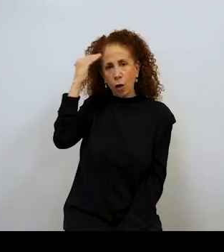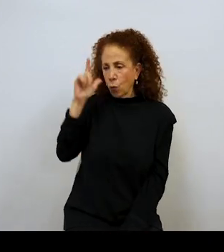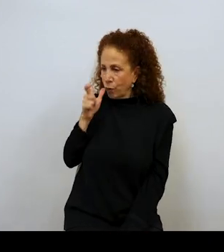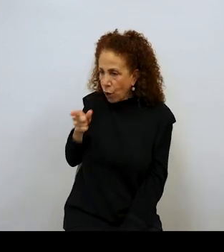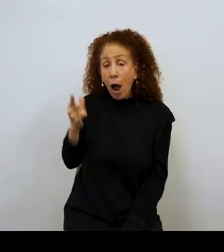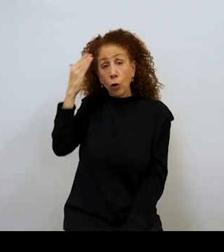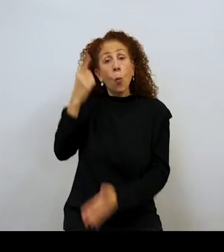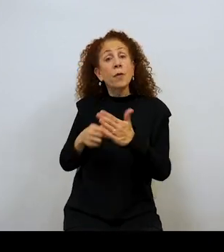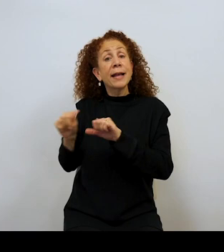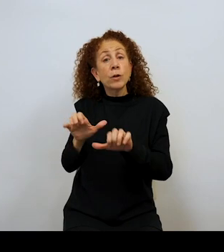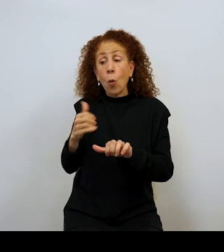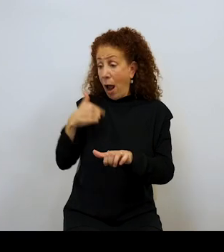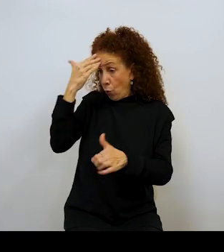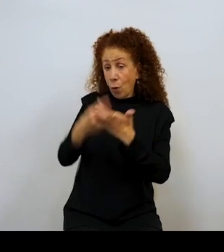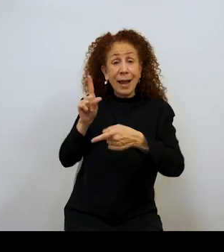capable of.